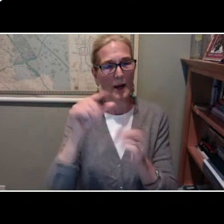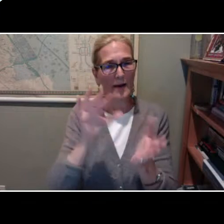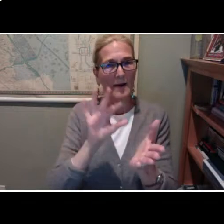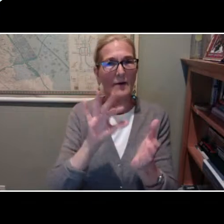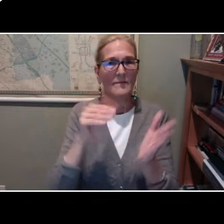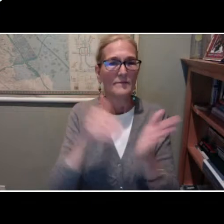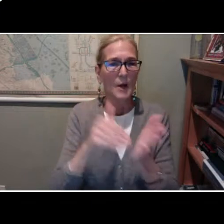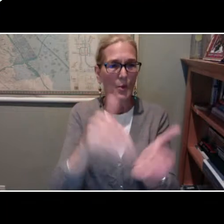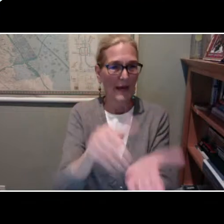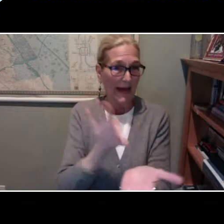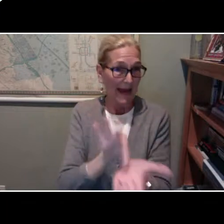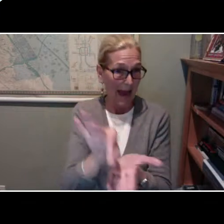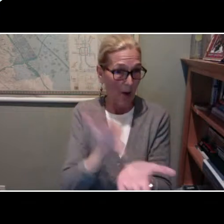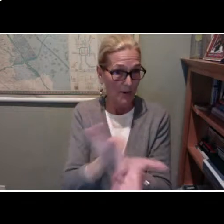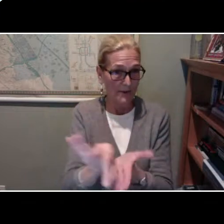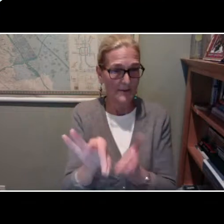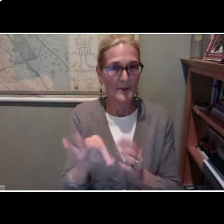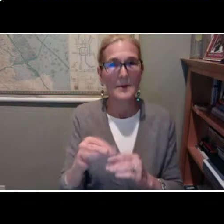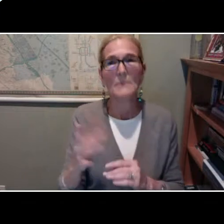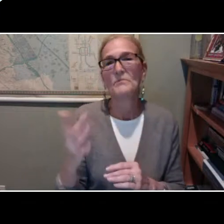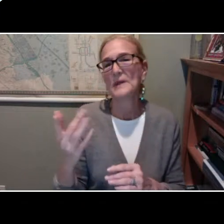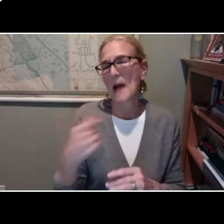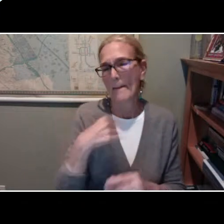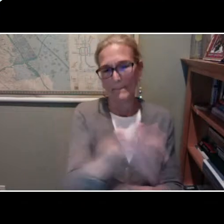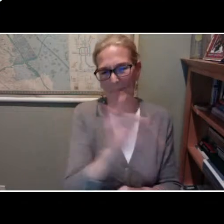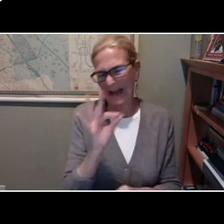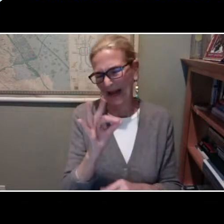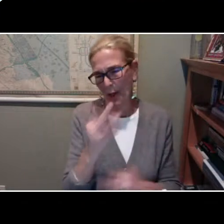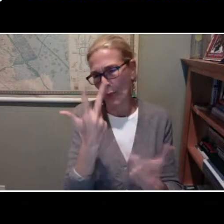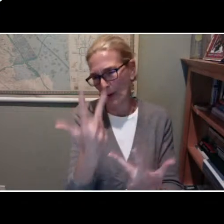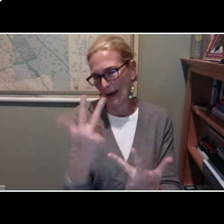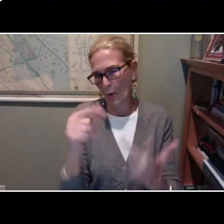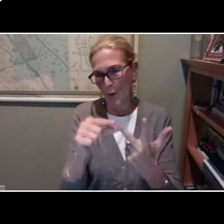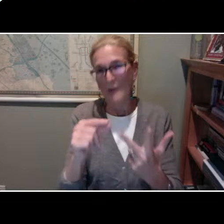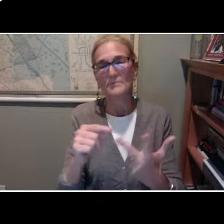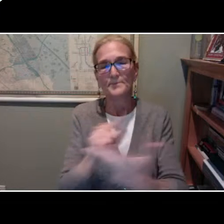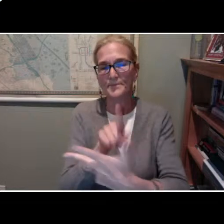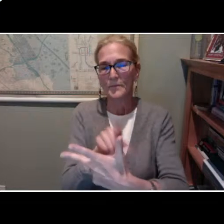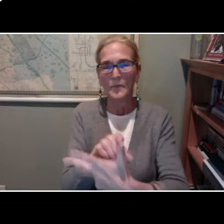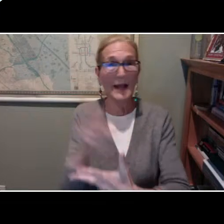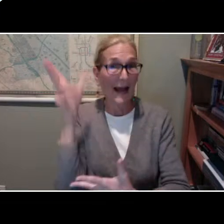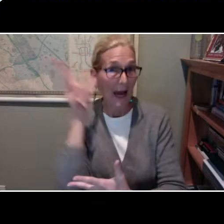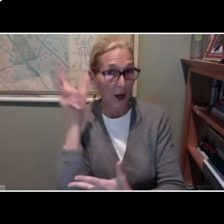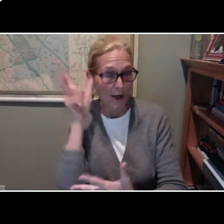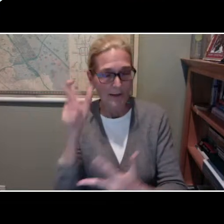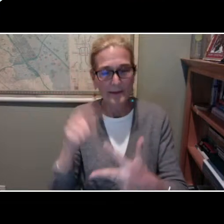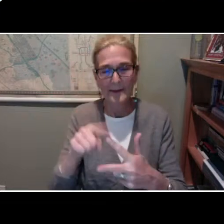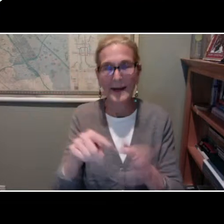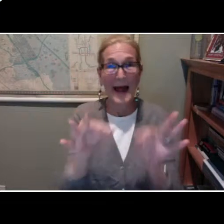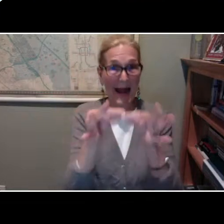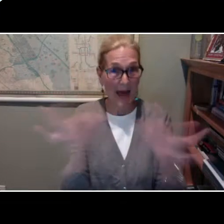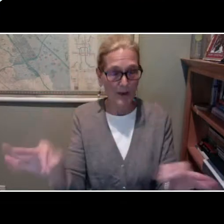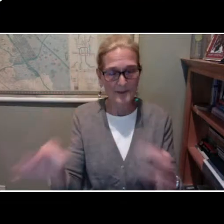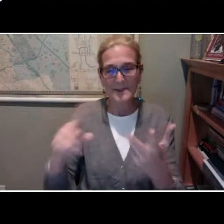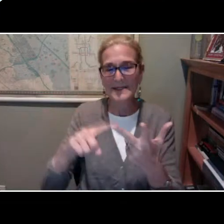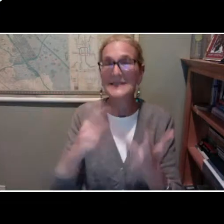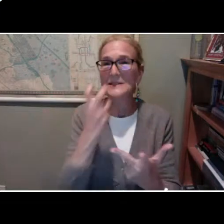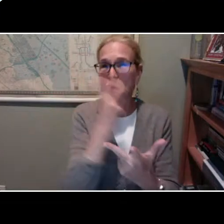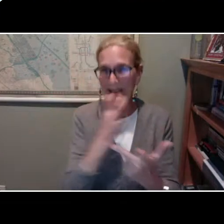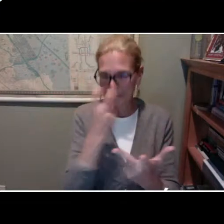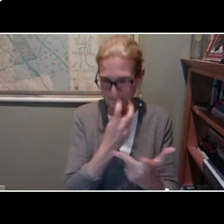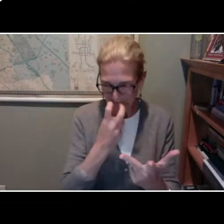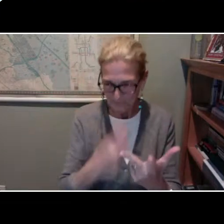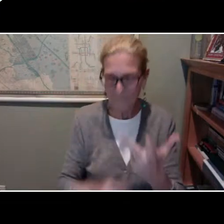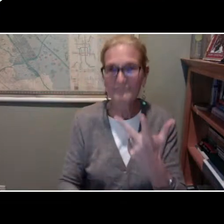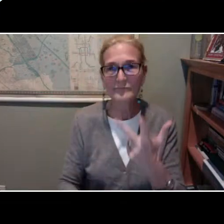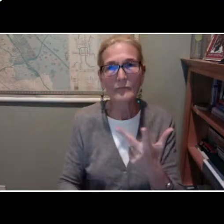So part of my dissertation was to do a word frequency count and a policy analysis. So I chose